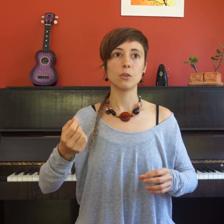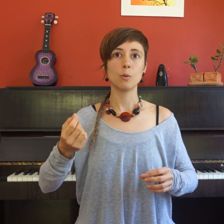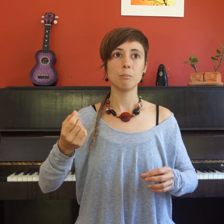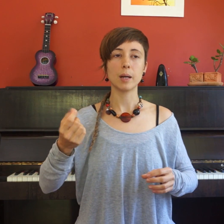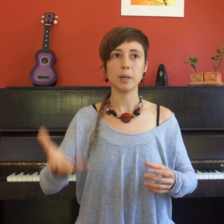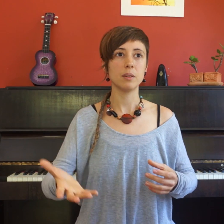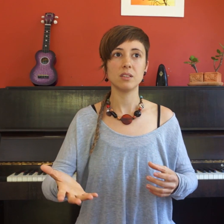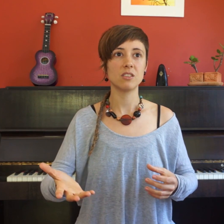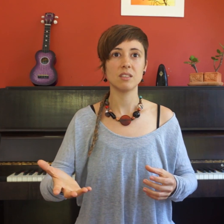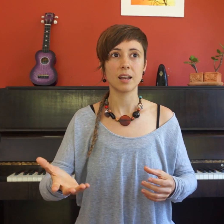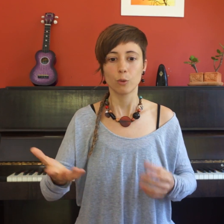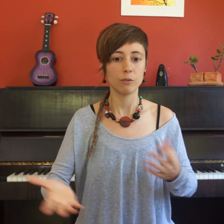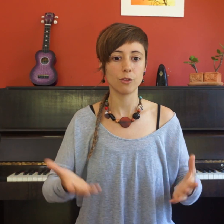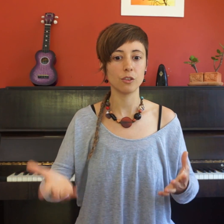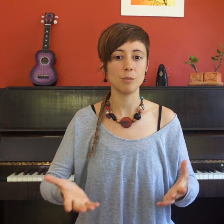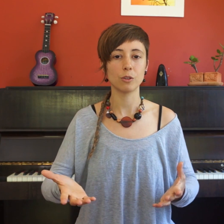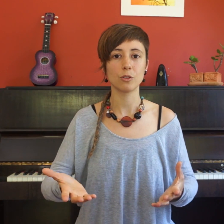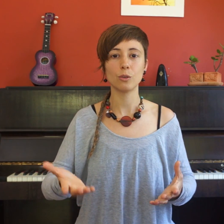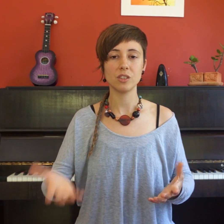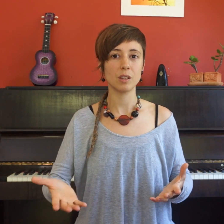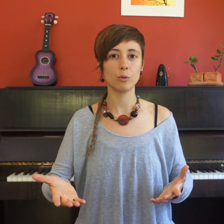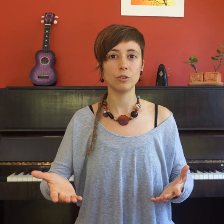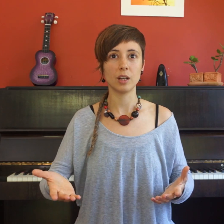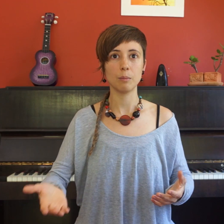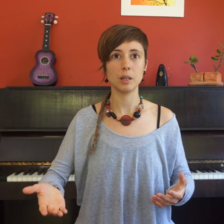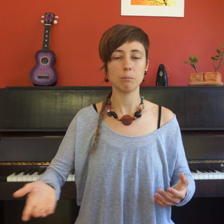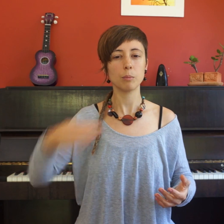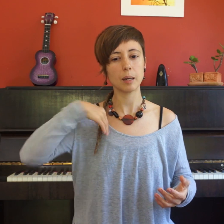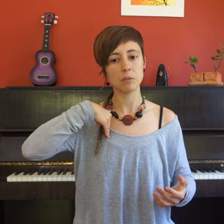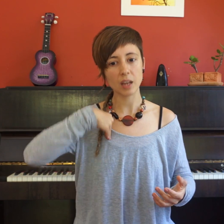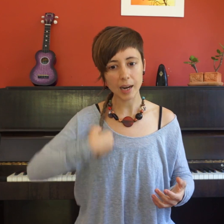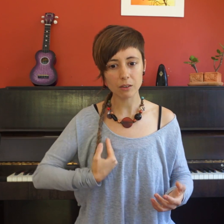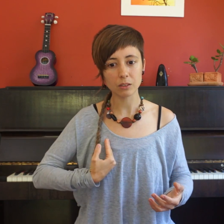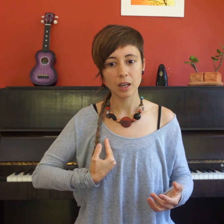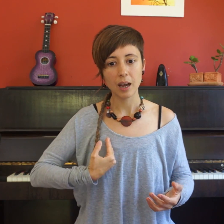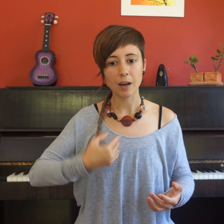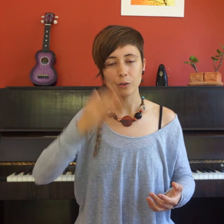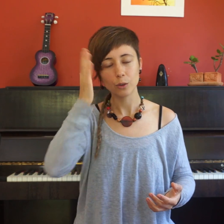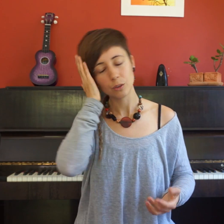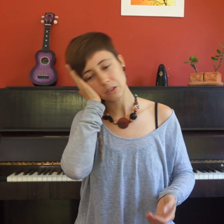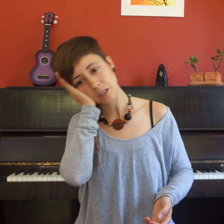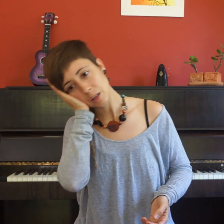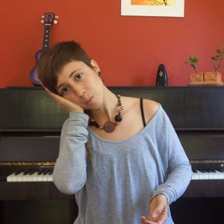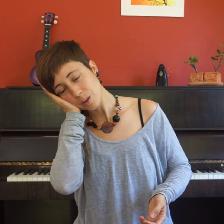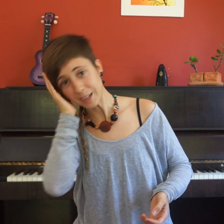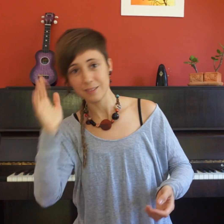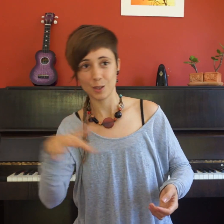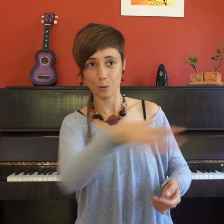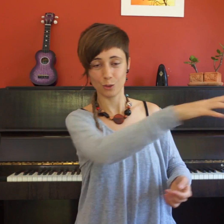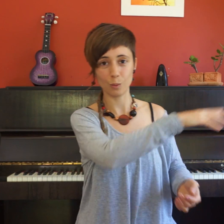So my baby, since she's like 12 or 13 months old, she's able to tell me, Mommy, I'm tired, I want to go to sleep, and she walks towards